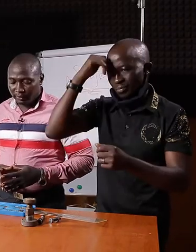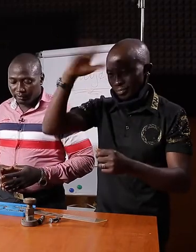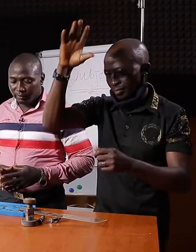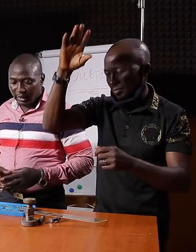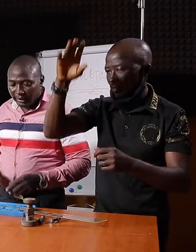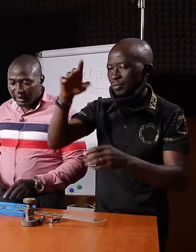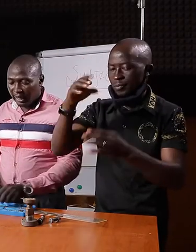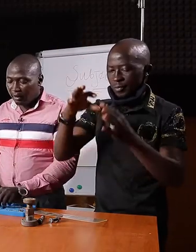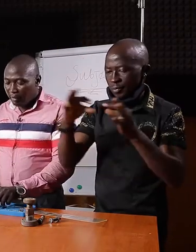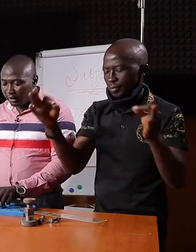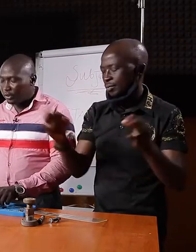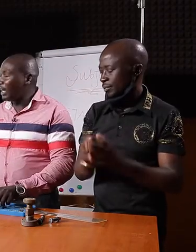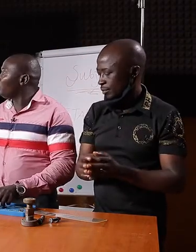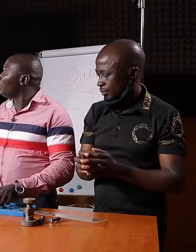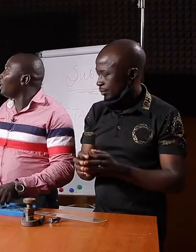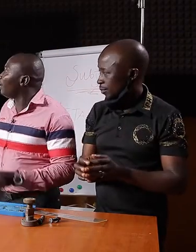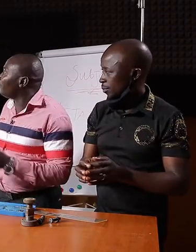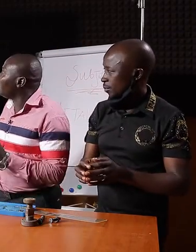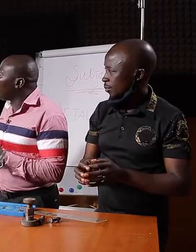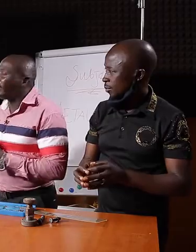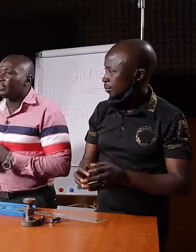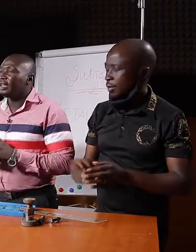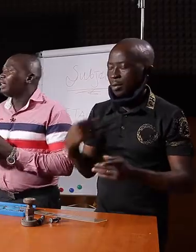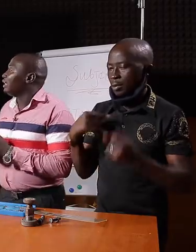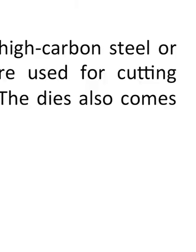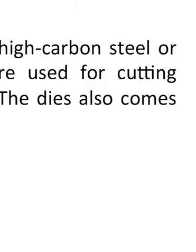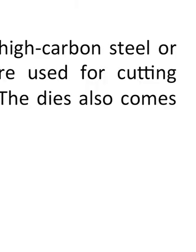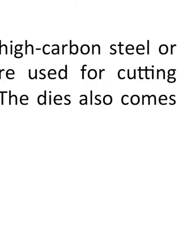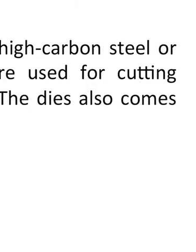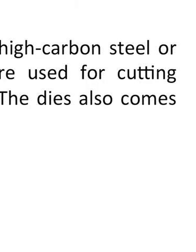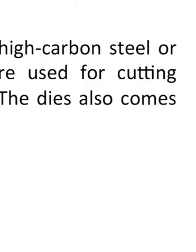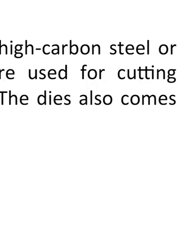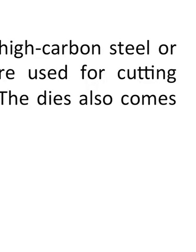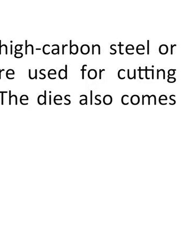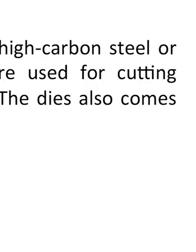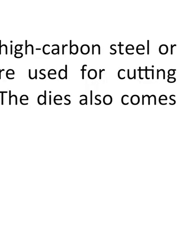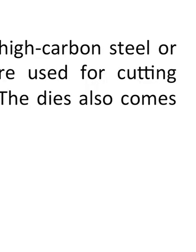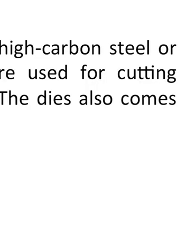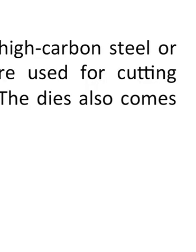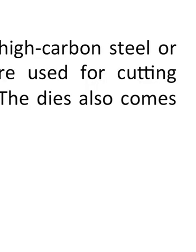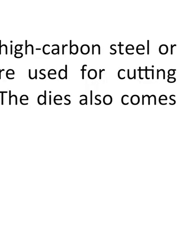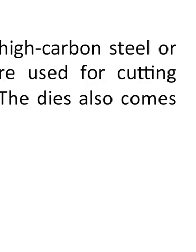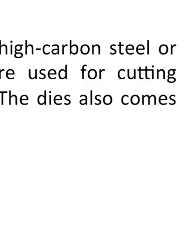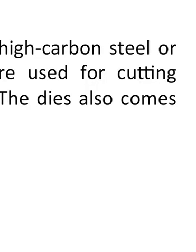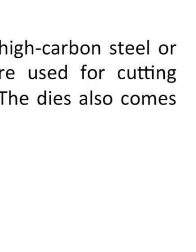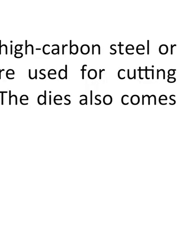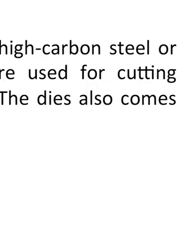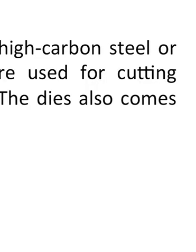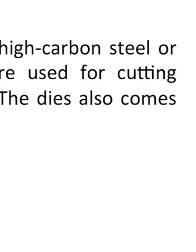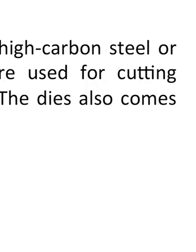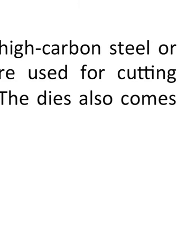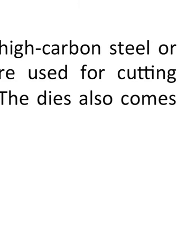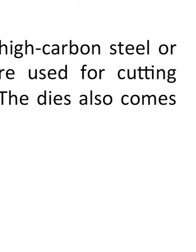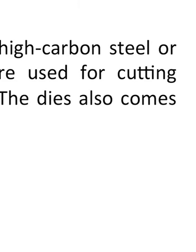thread. External male thread. And we say we have the dies. The dies are either of high carbon steel or